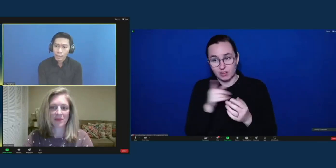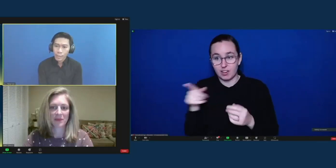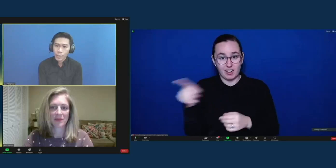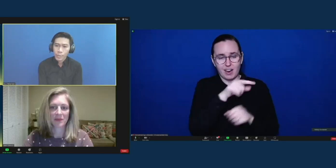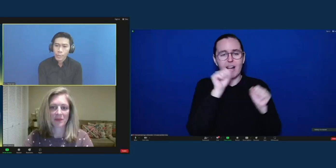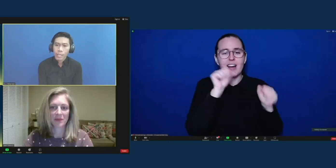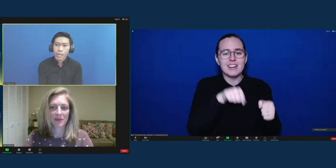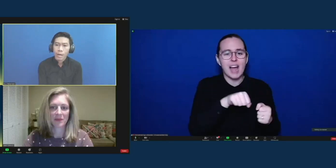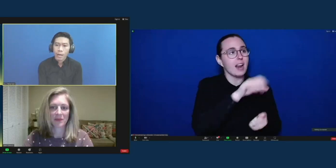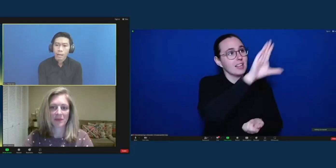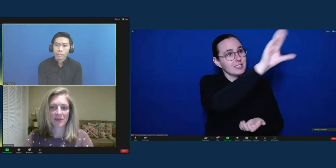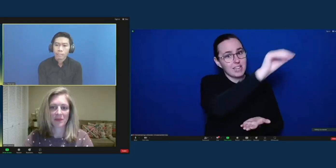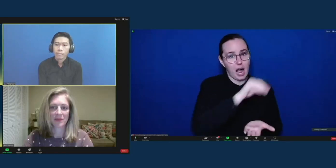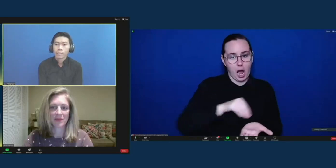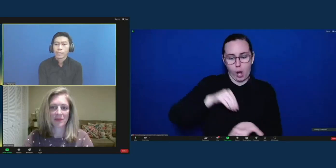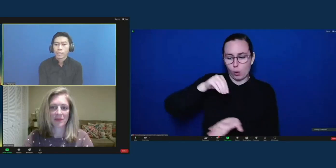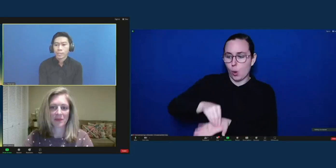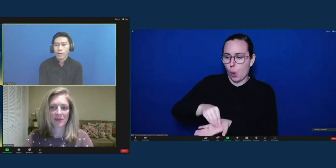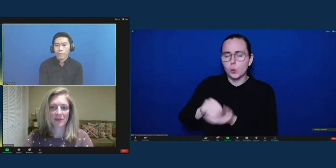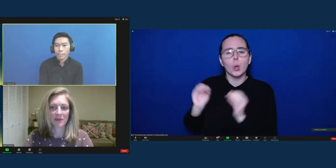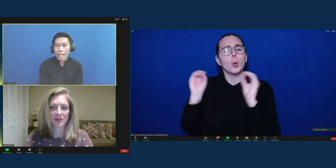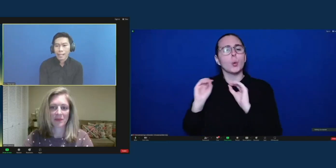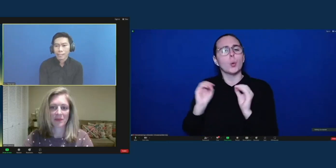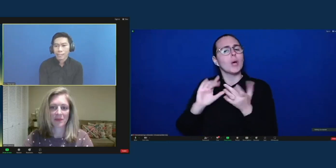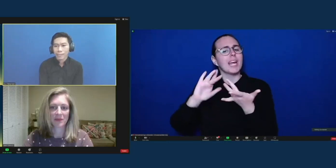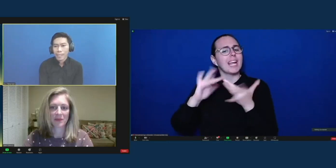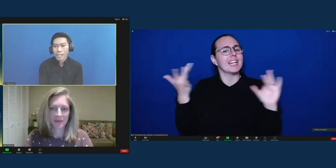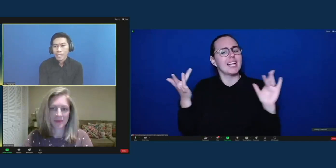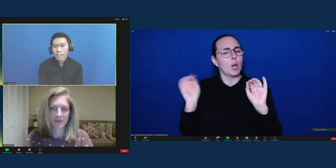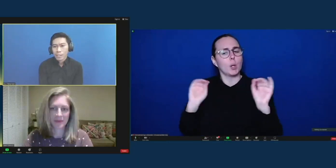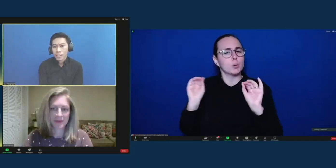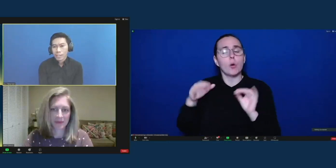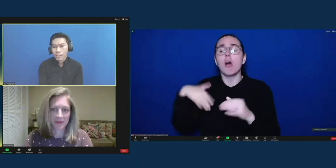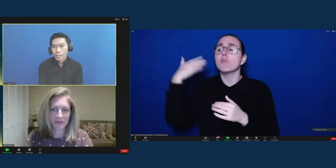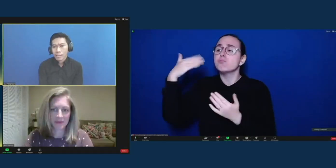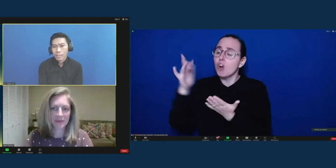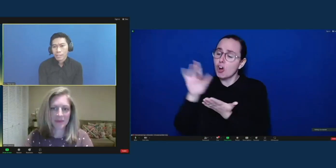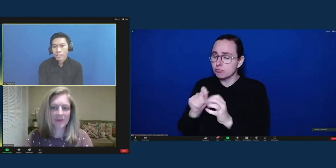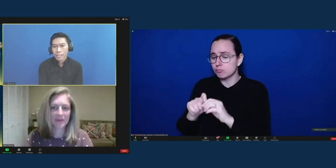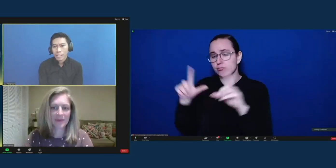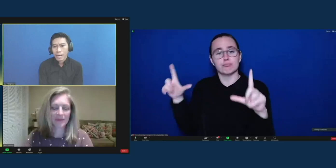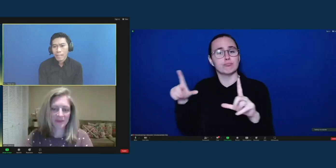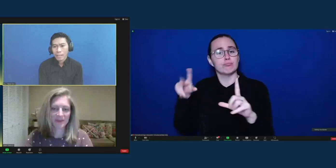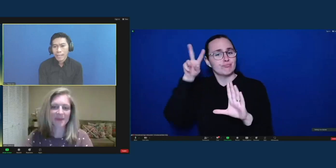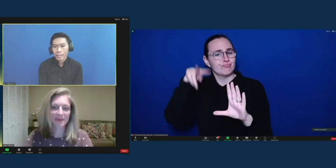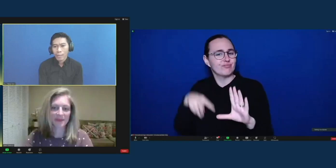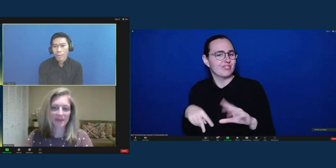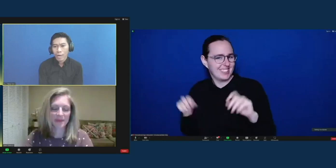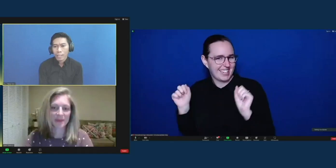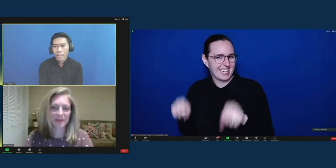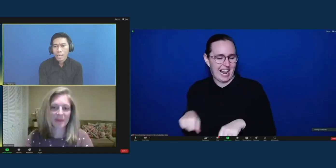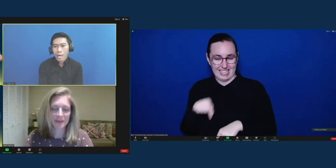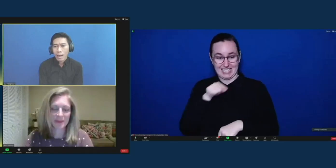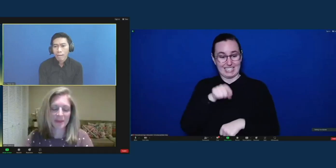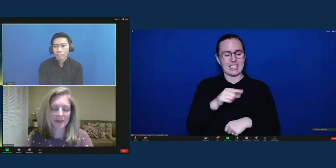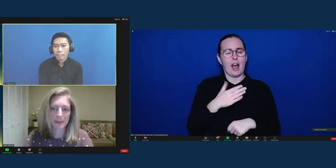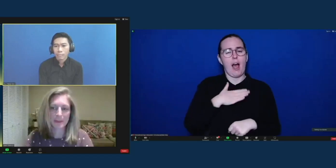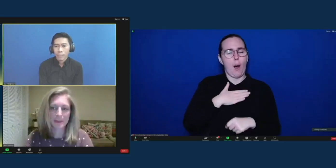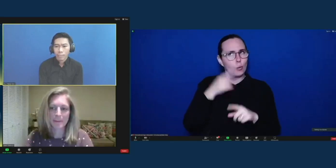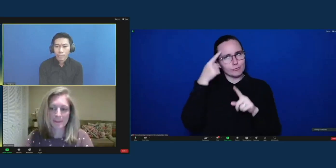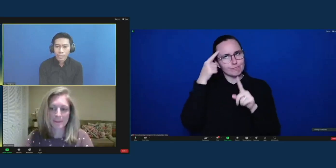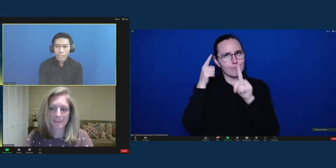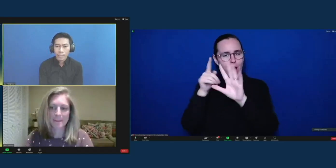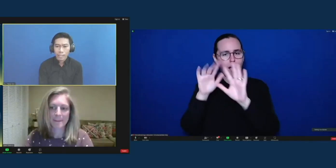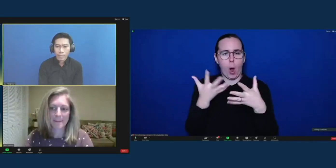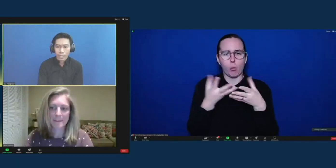did to solve the challenge. So it's really an amazing work